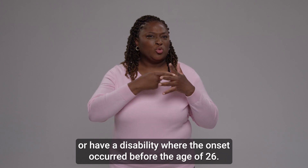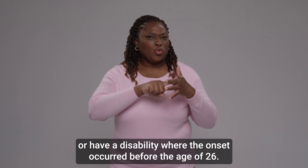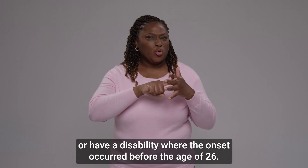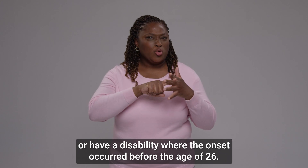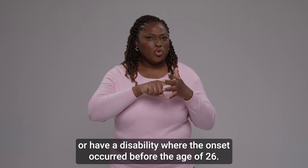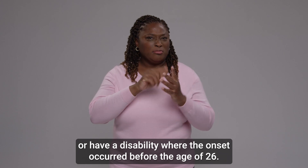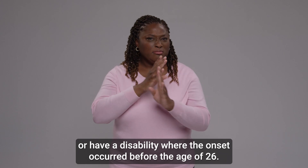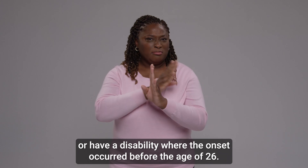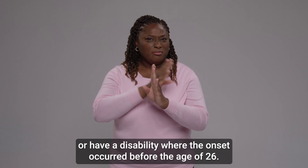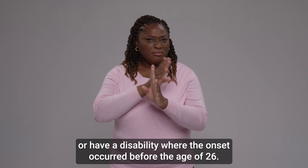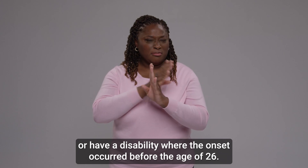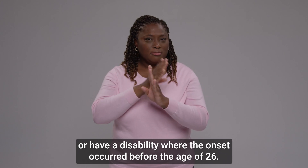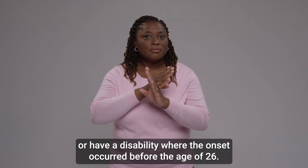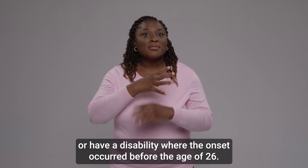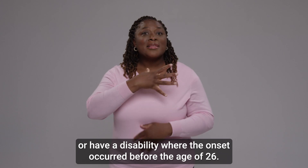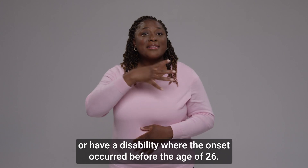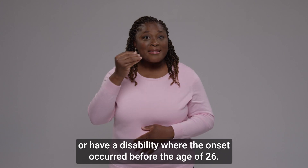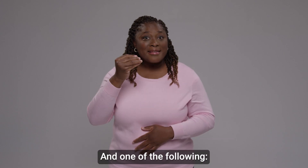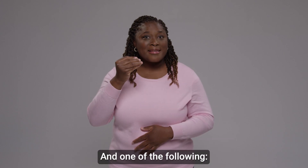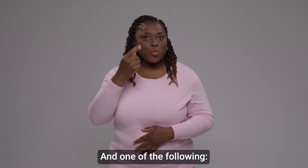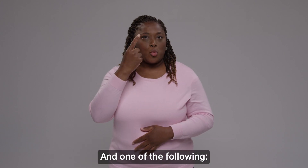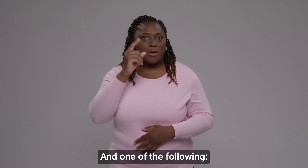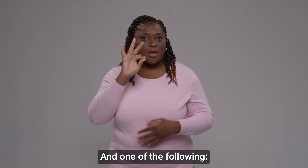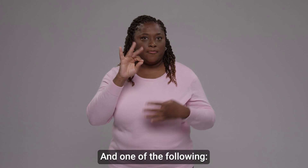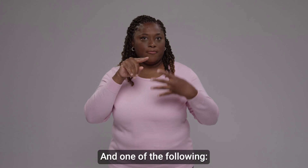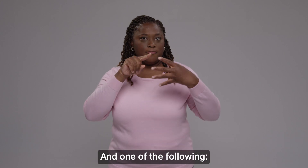of 26. And one of the following: